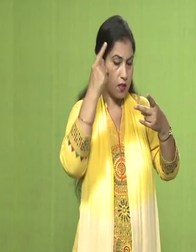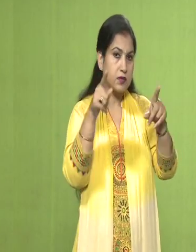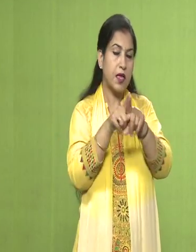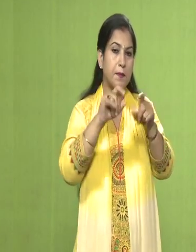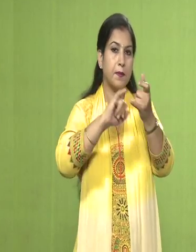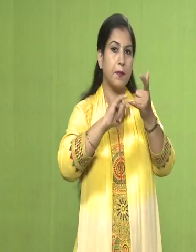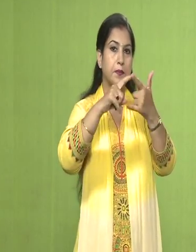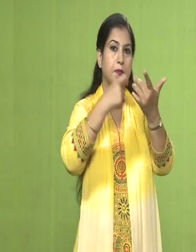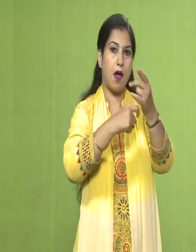and serf